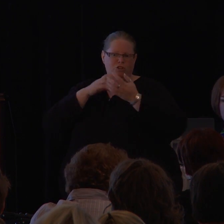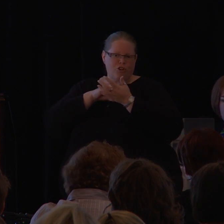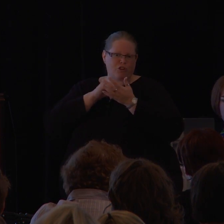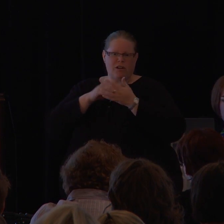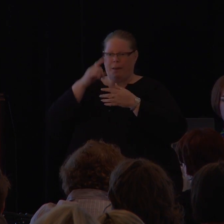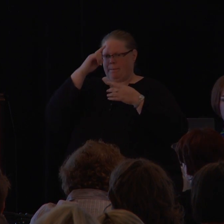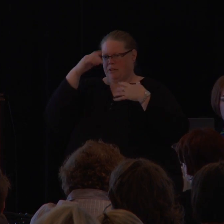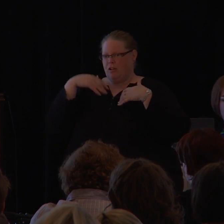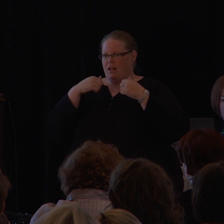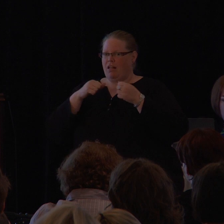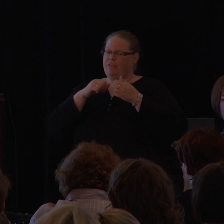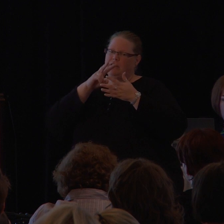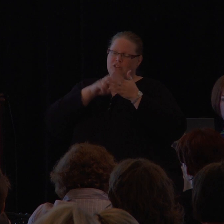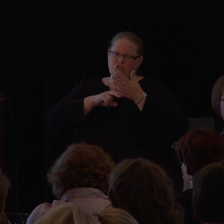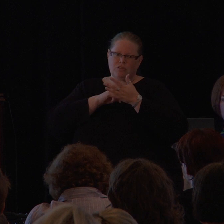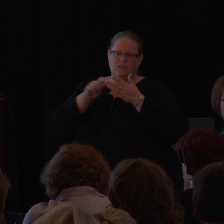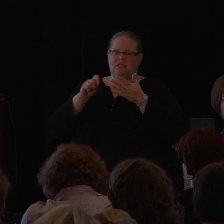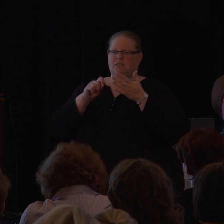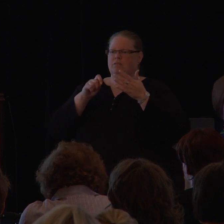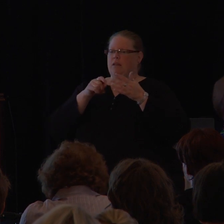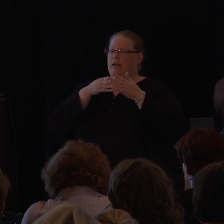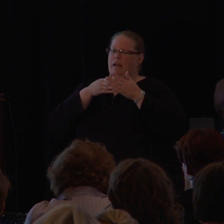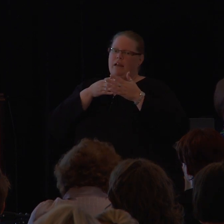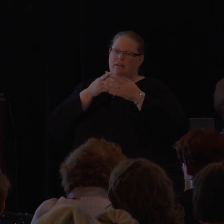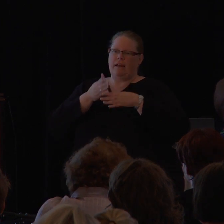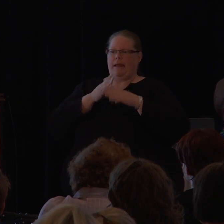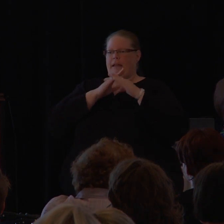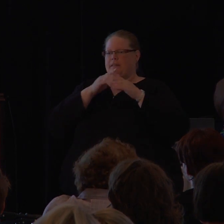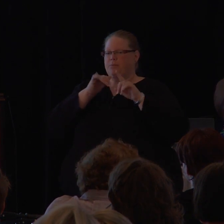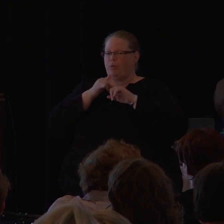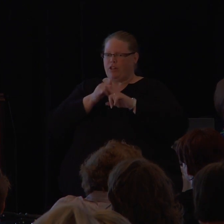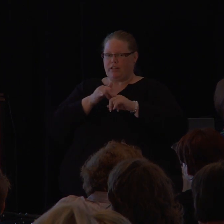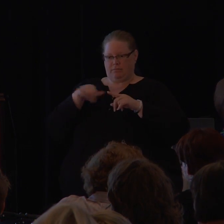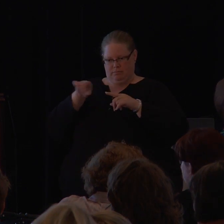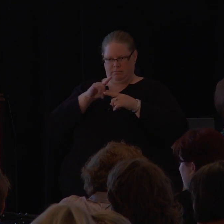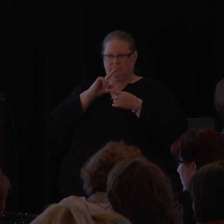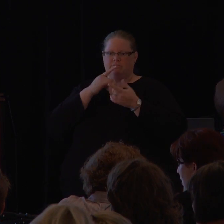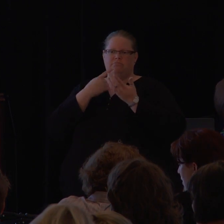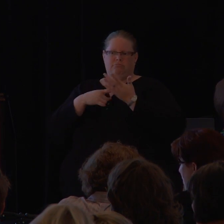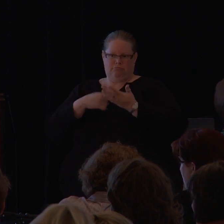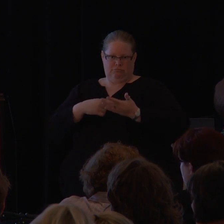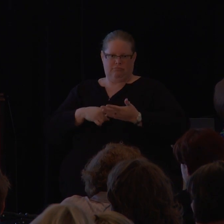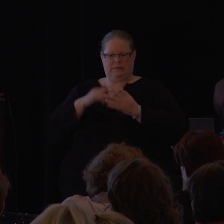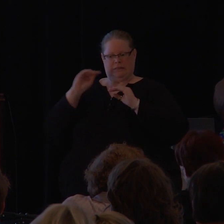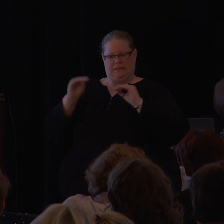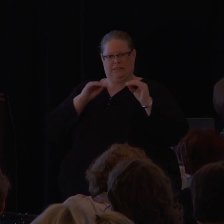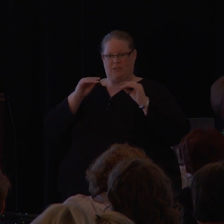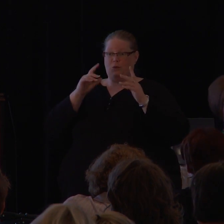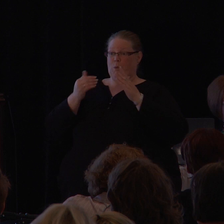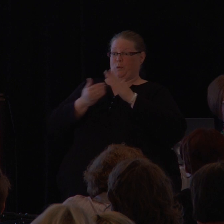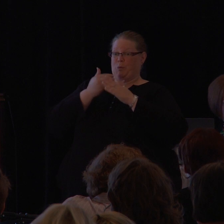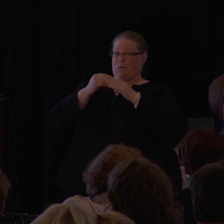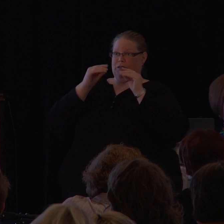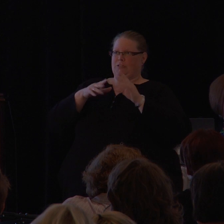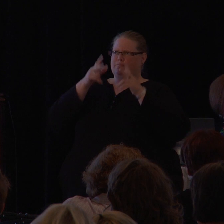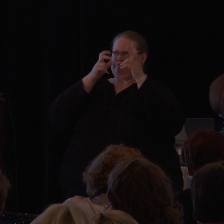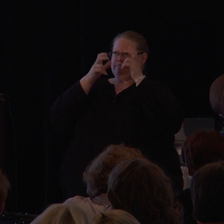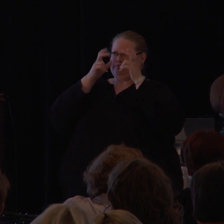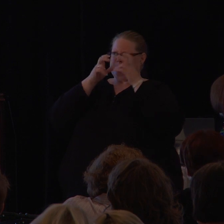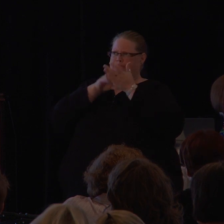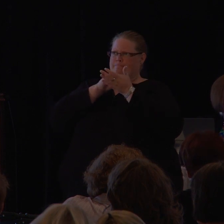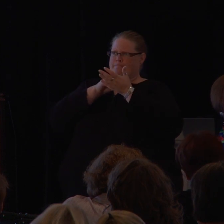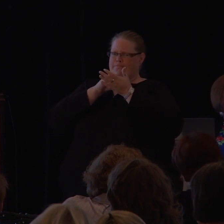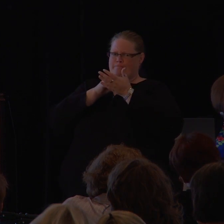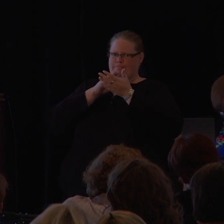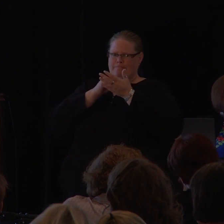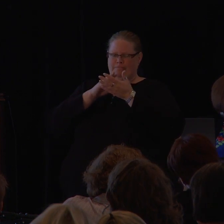inclusive education, restorative approaches, and anti-bullying strategies. And as much as one would think, well, of course they do that in education